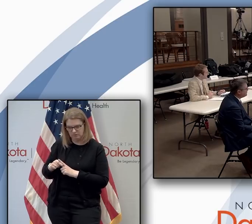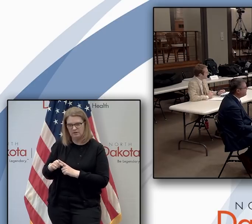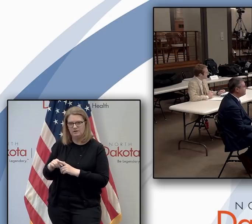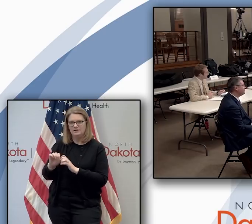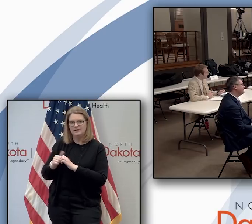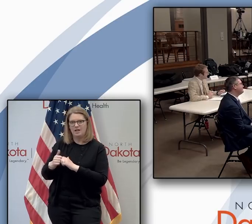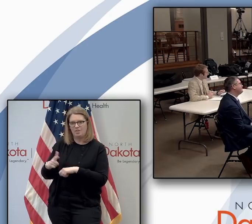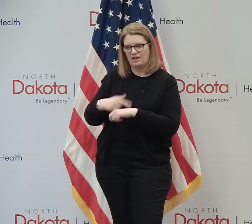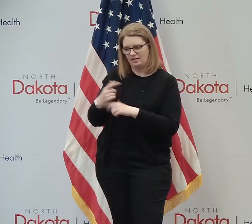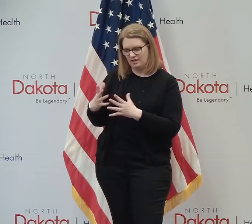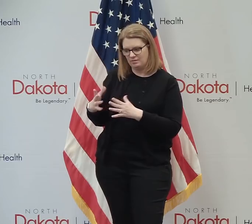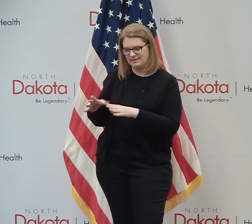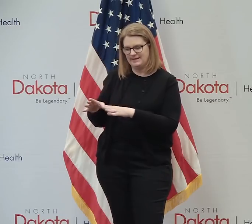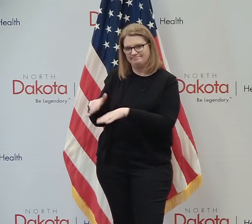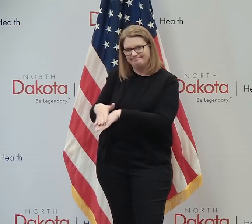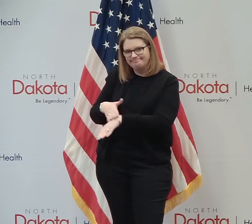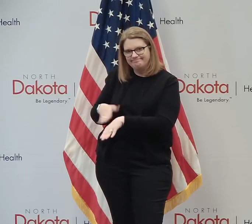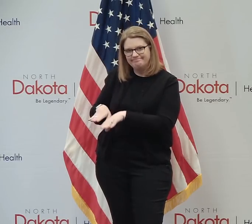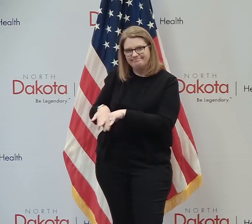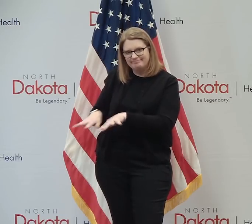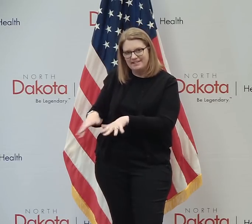soon?